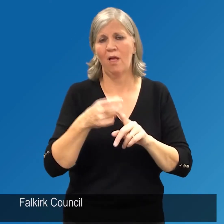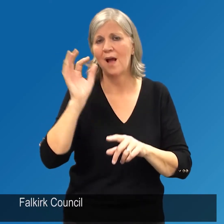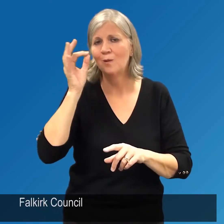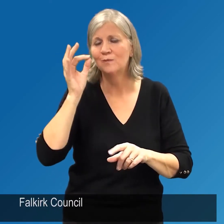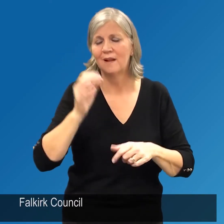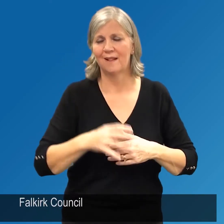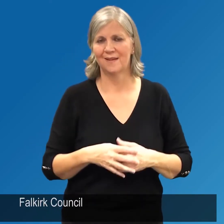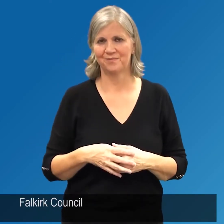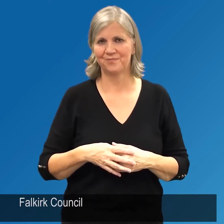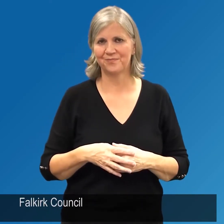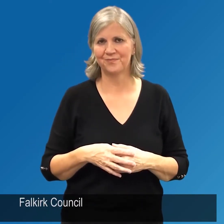Falkirk Council.